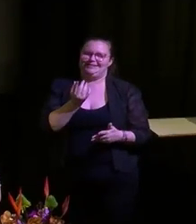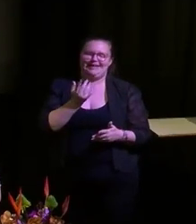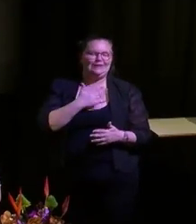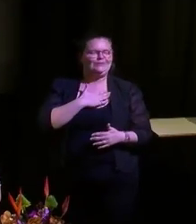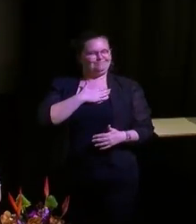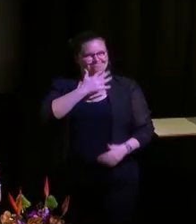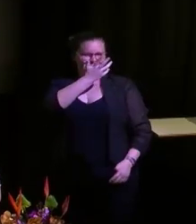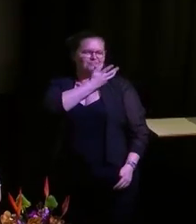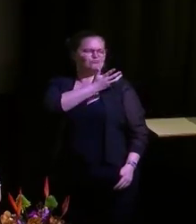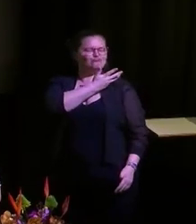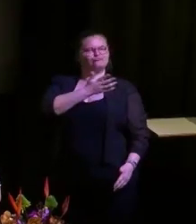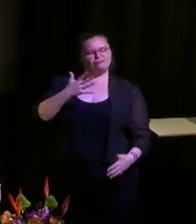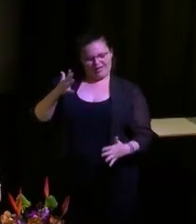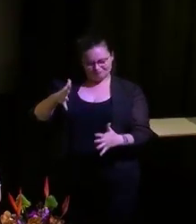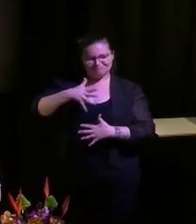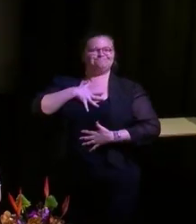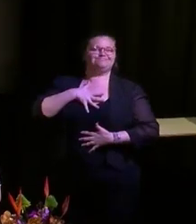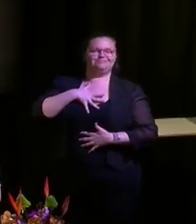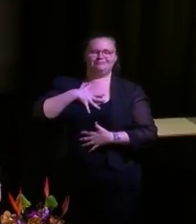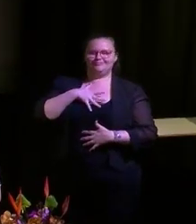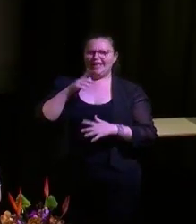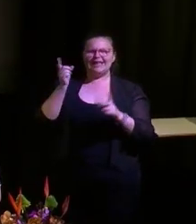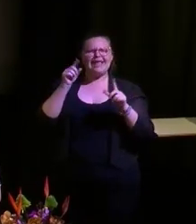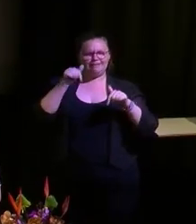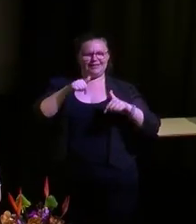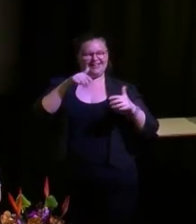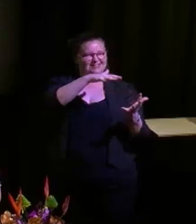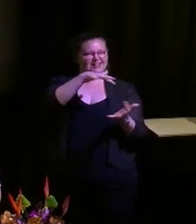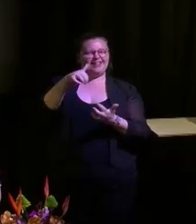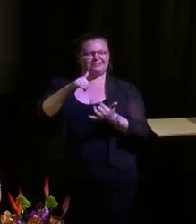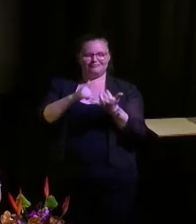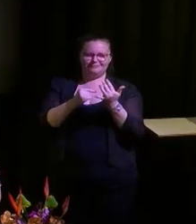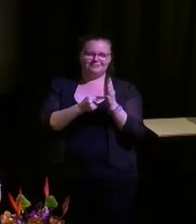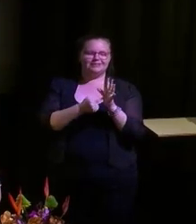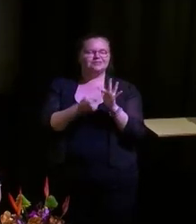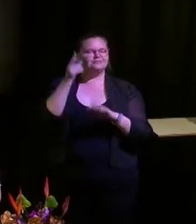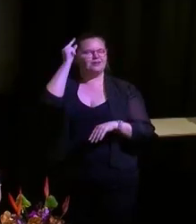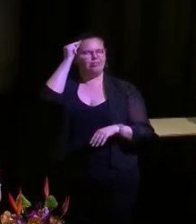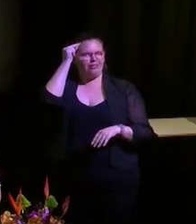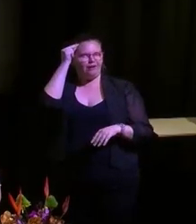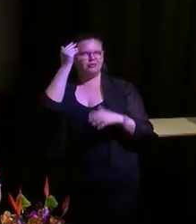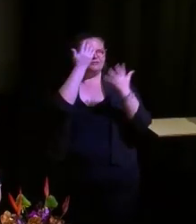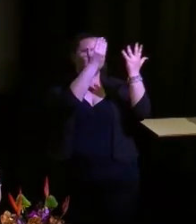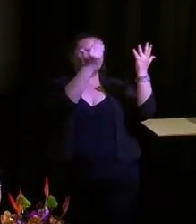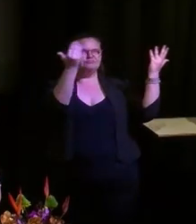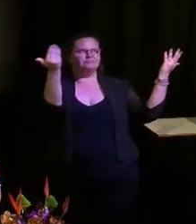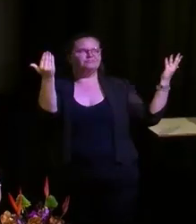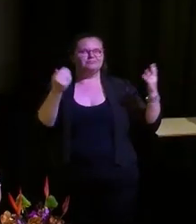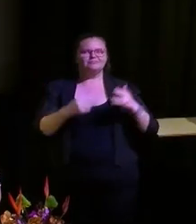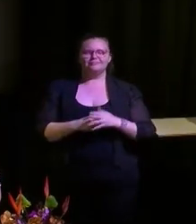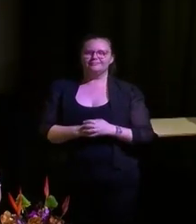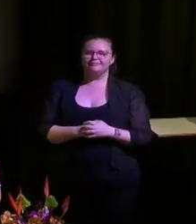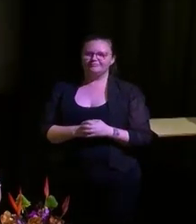proud of. But now they're here as a collection of the State Library And, you know, and it's that thing